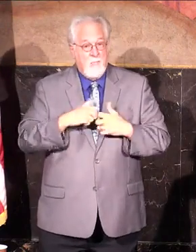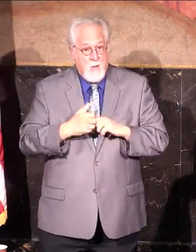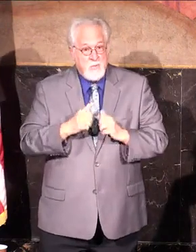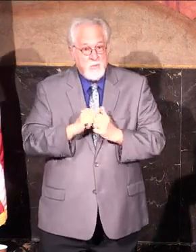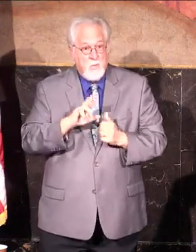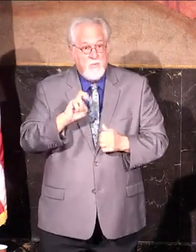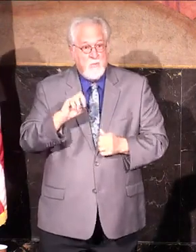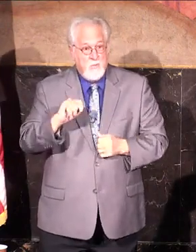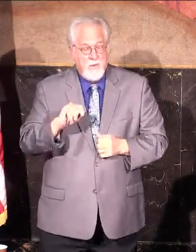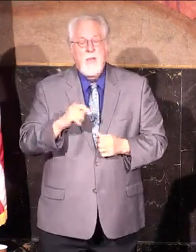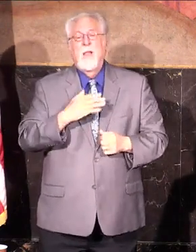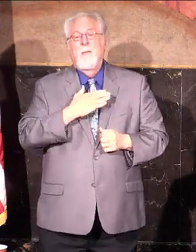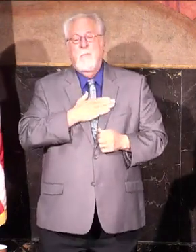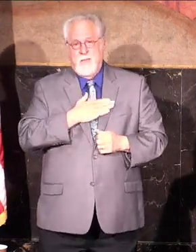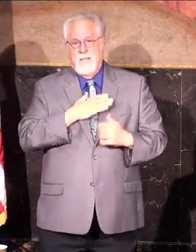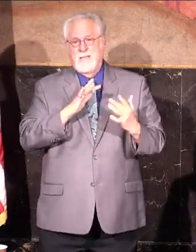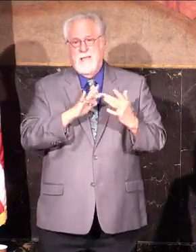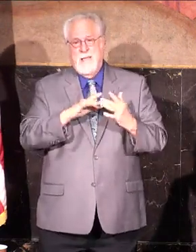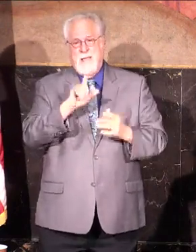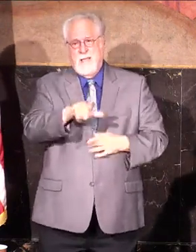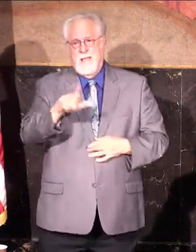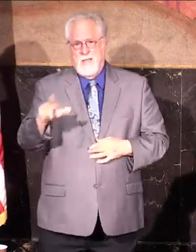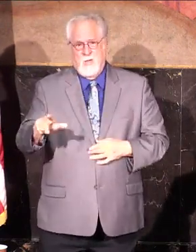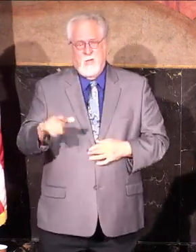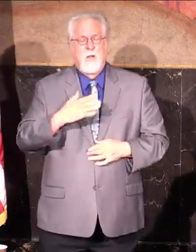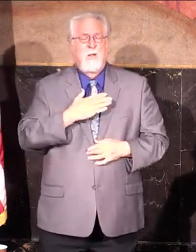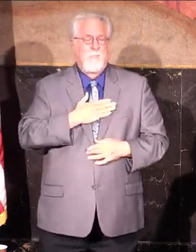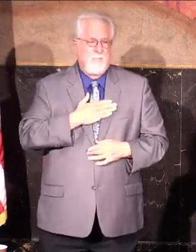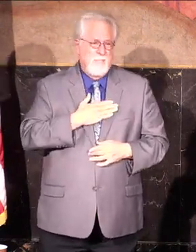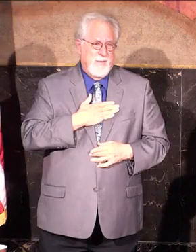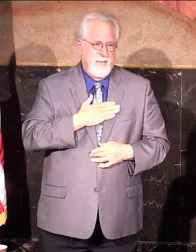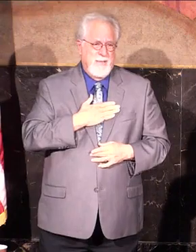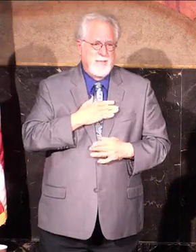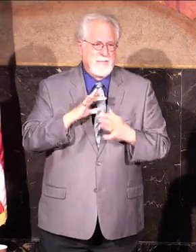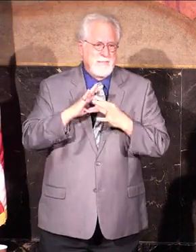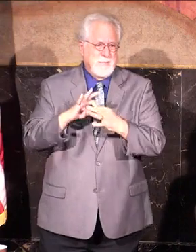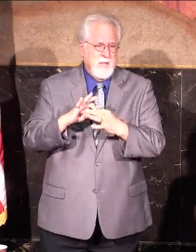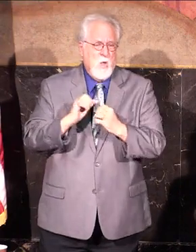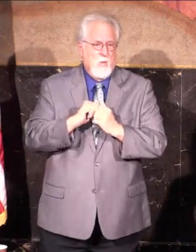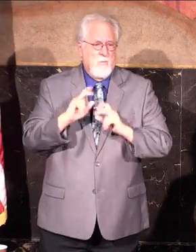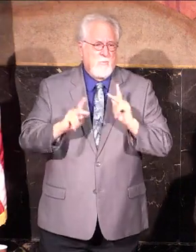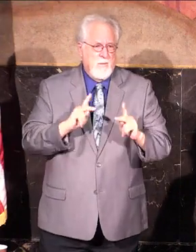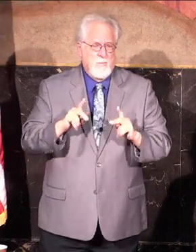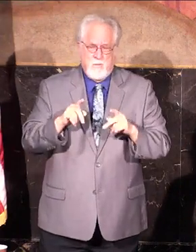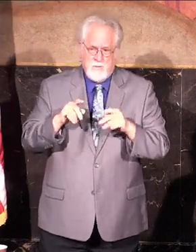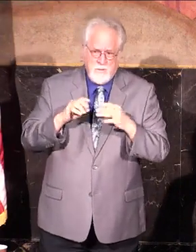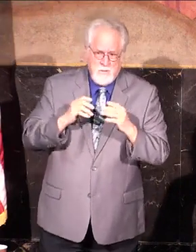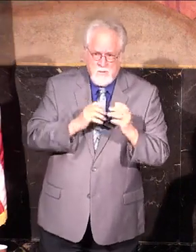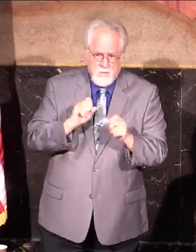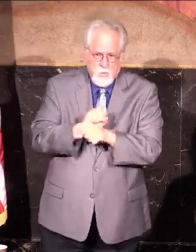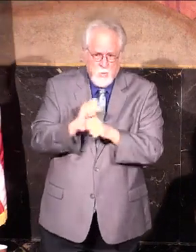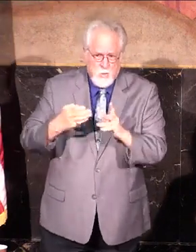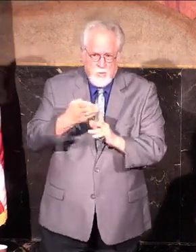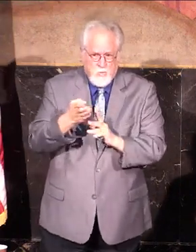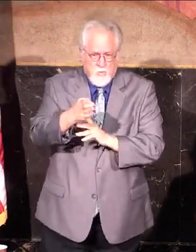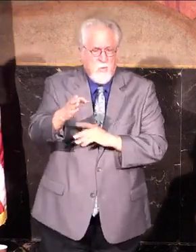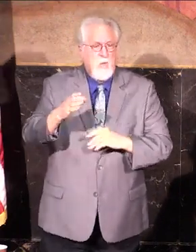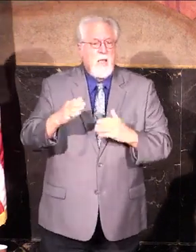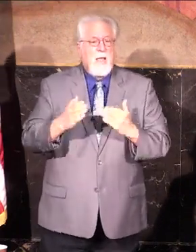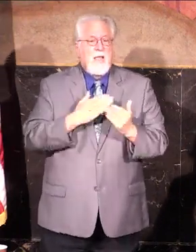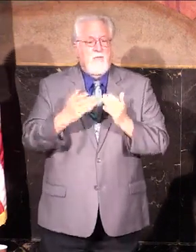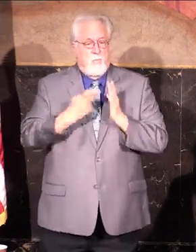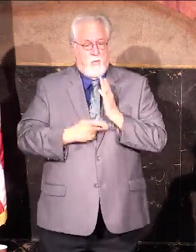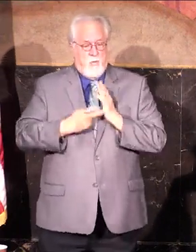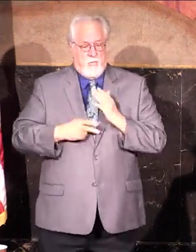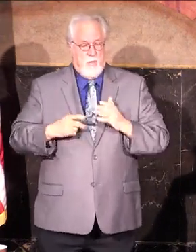your rental payment, please make sure you contact your landlord. Please make sure you keep in contact with those individuals as you work through this process. Even as this